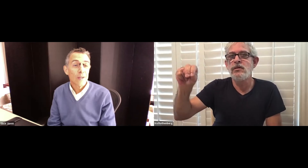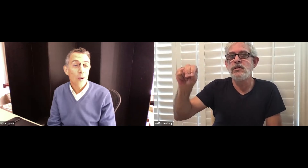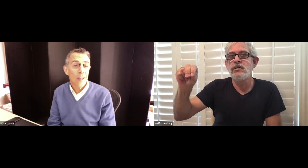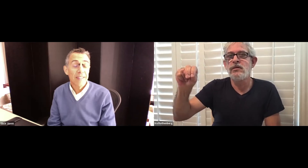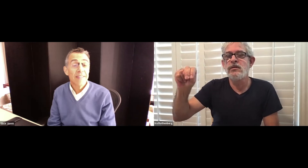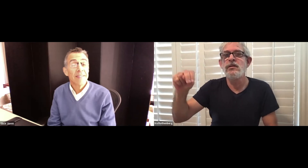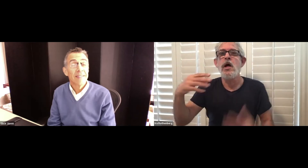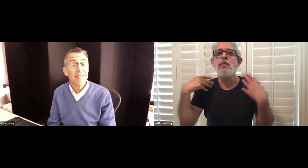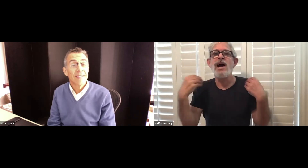Skolan